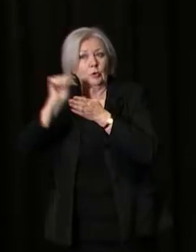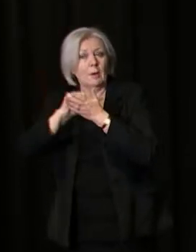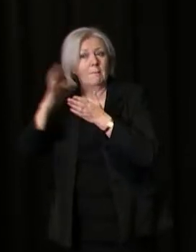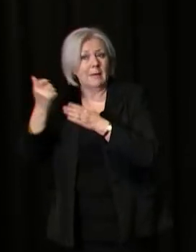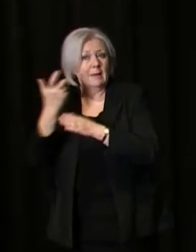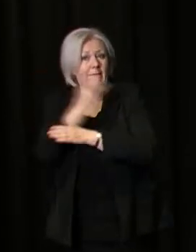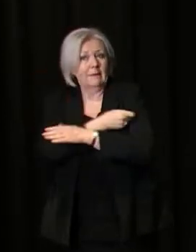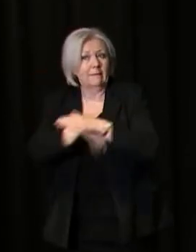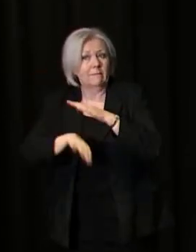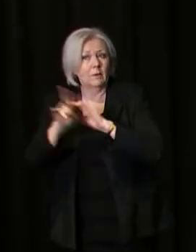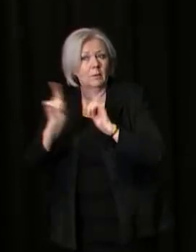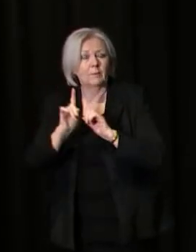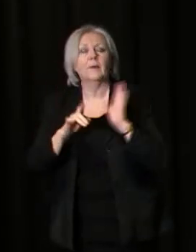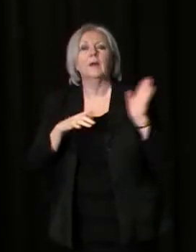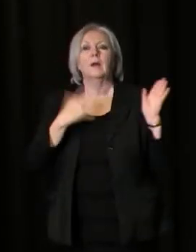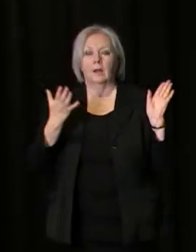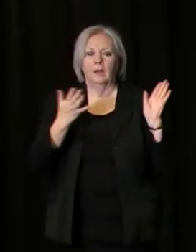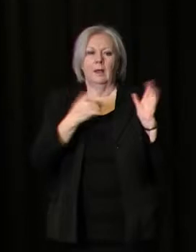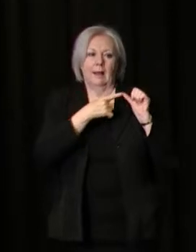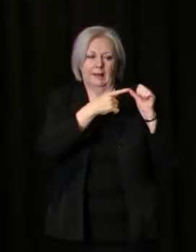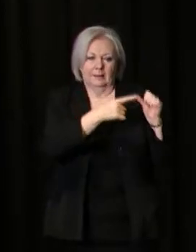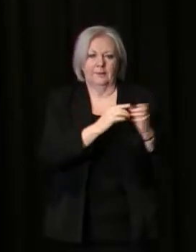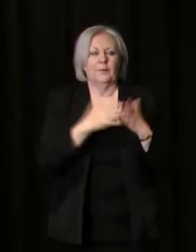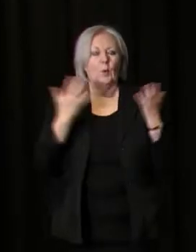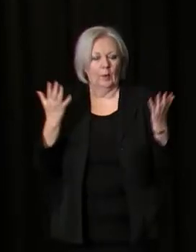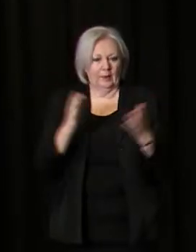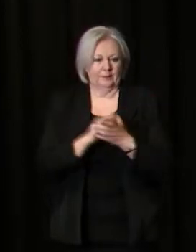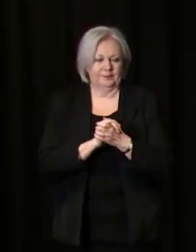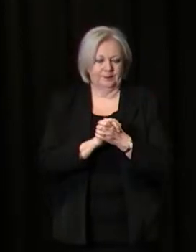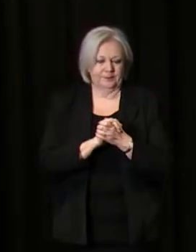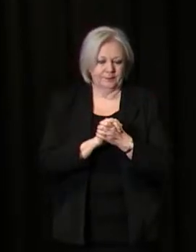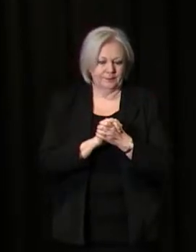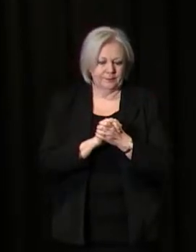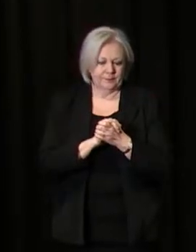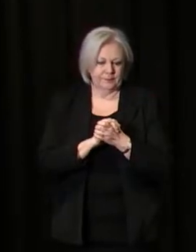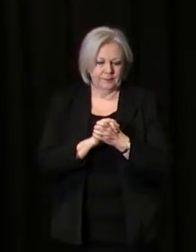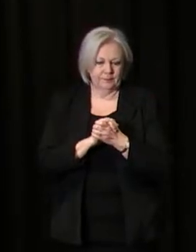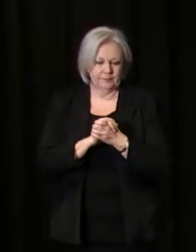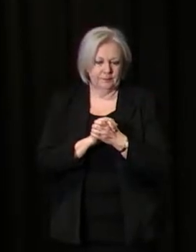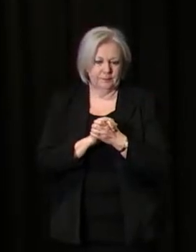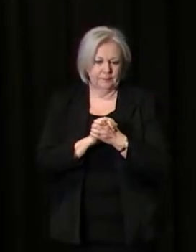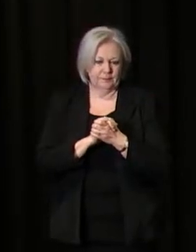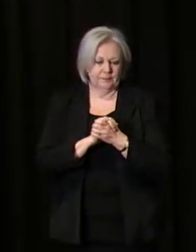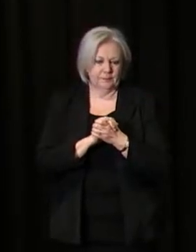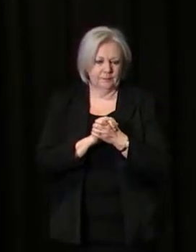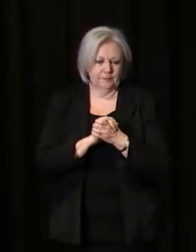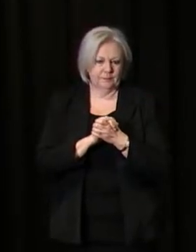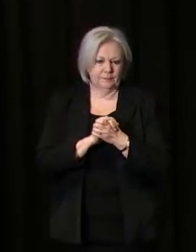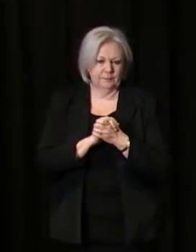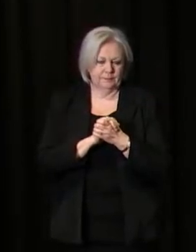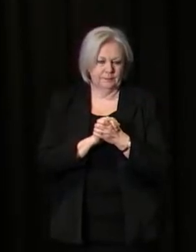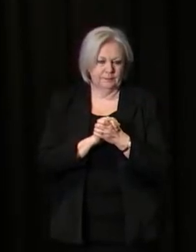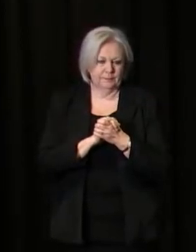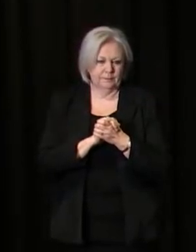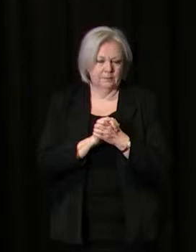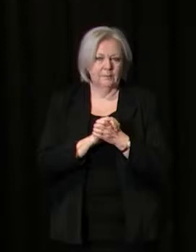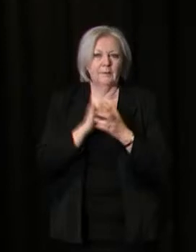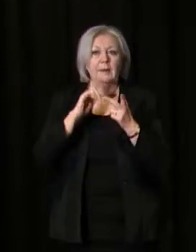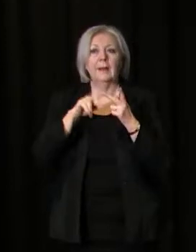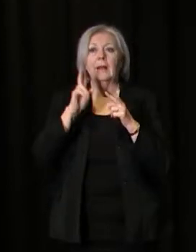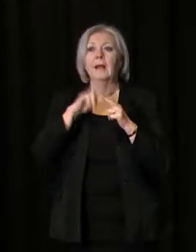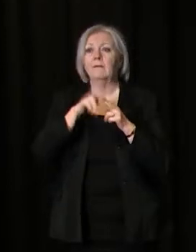So adopting the principle that you need to be vaccinated to both participate